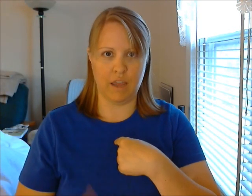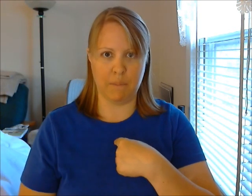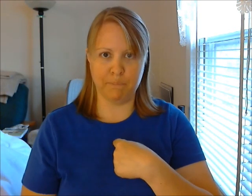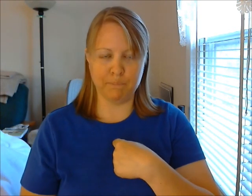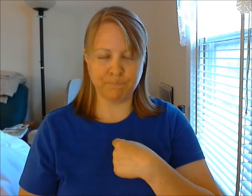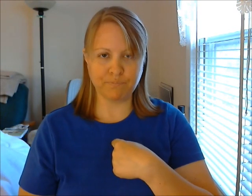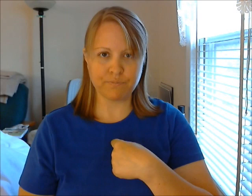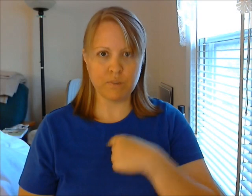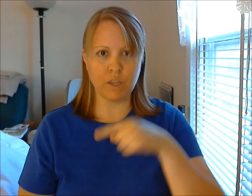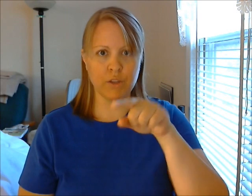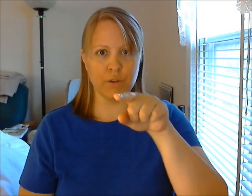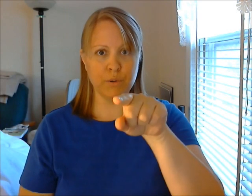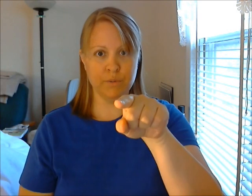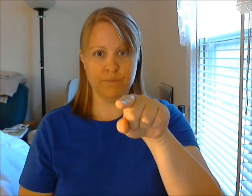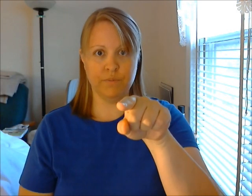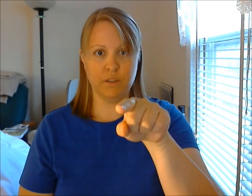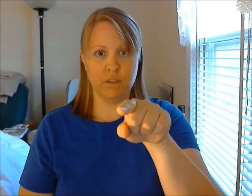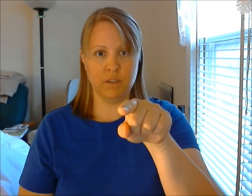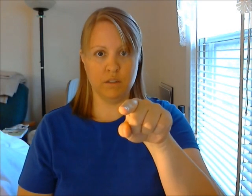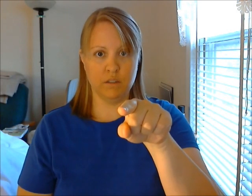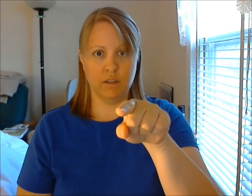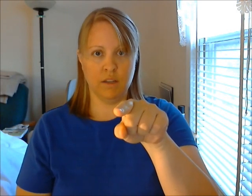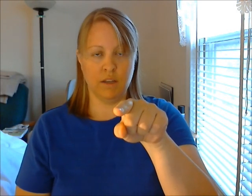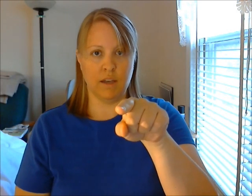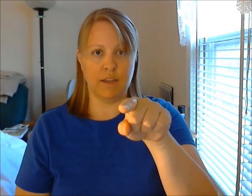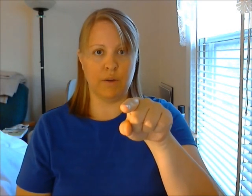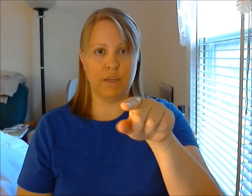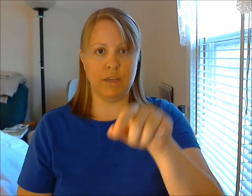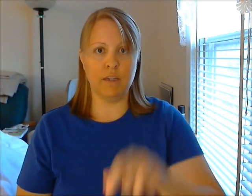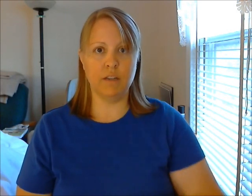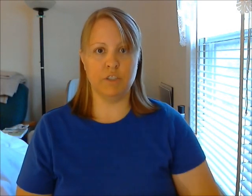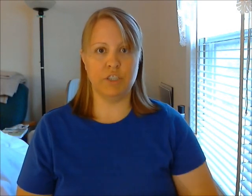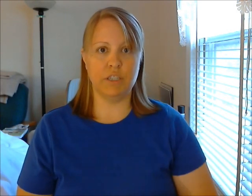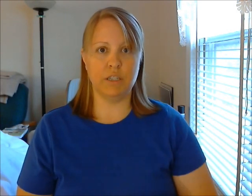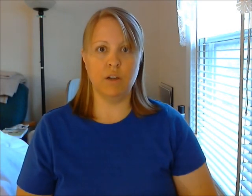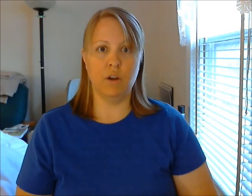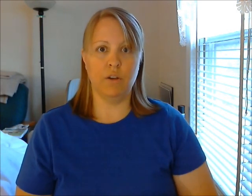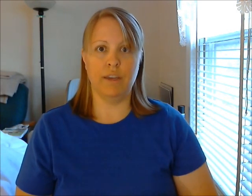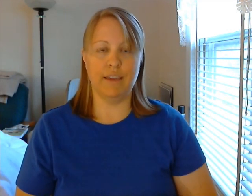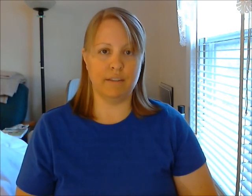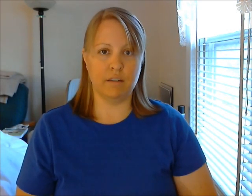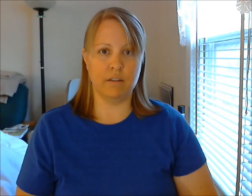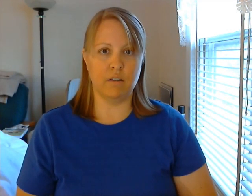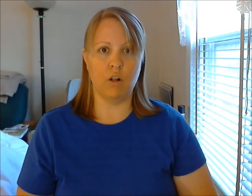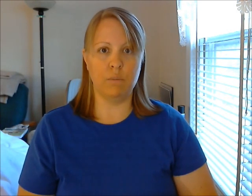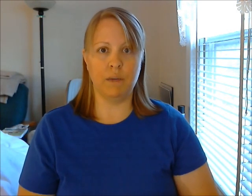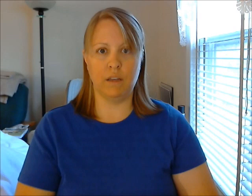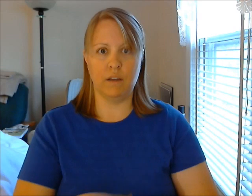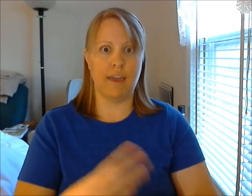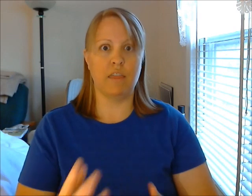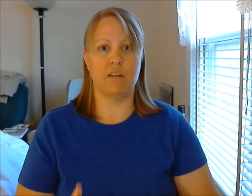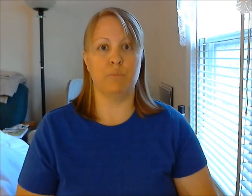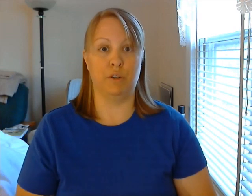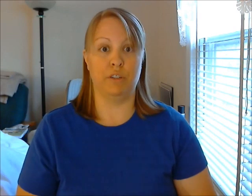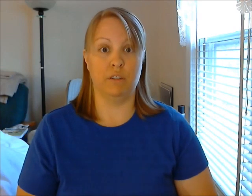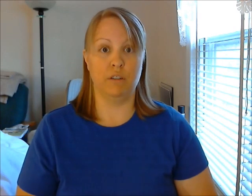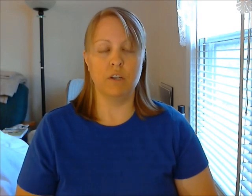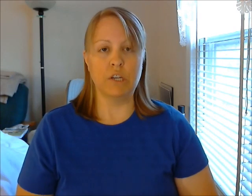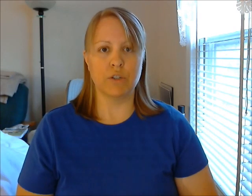am. You, and now he, she, it all mean a third person. So